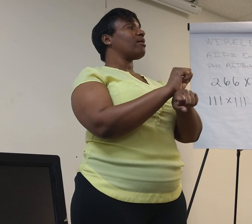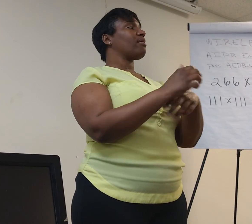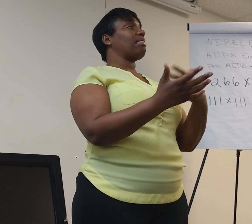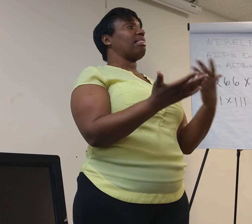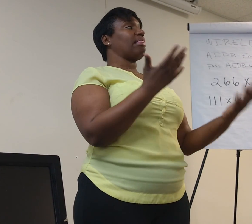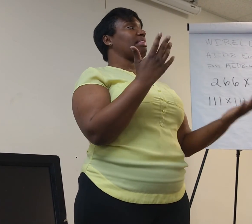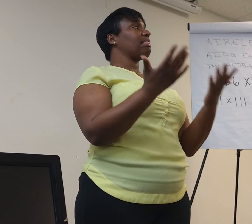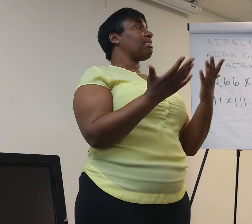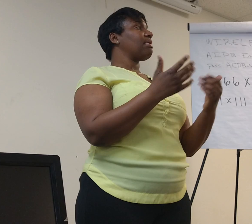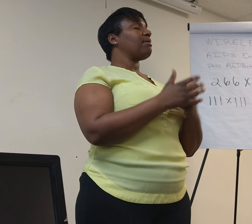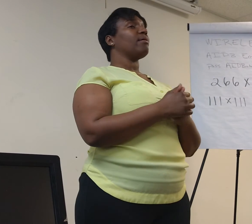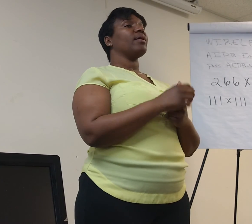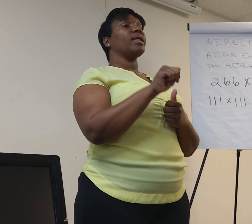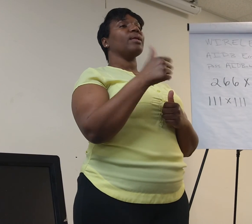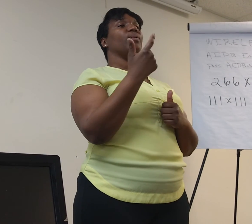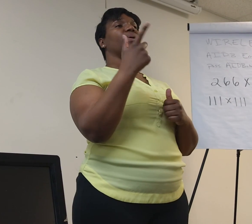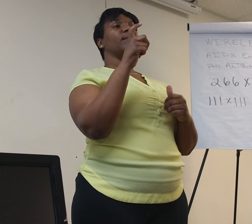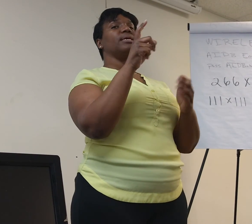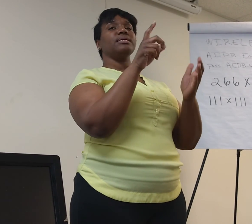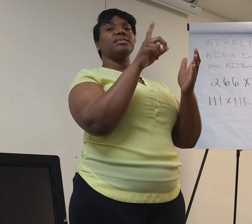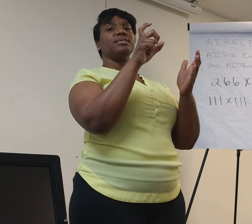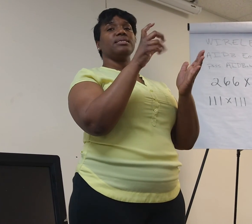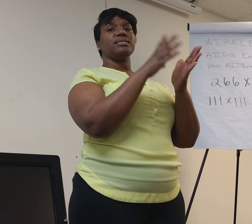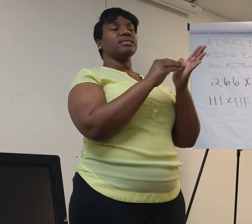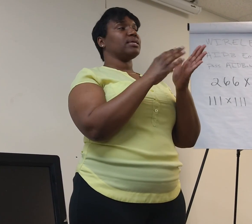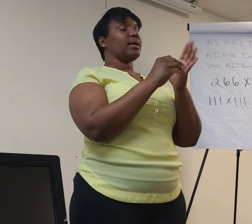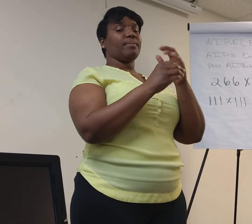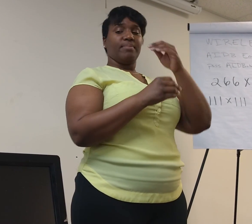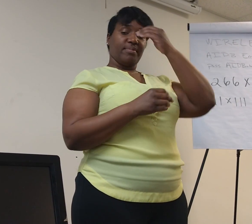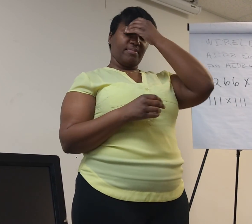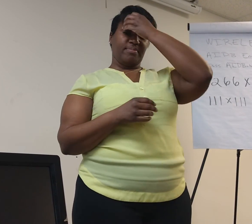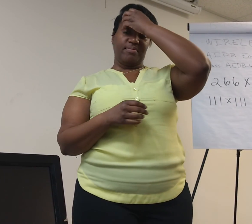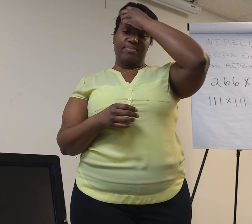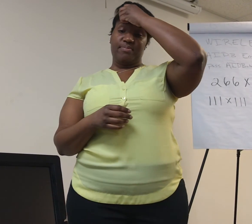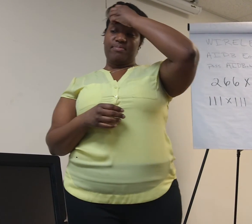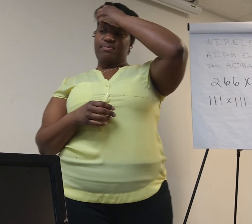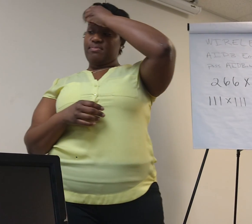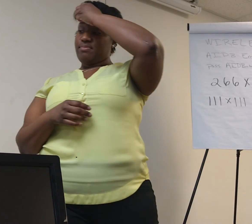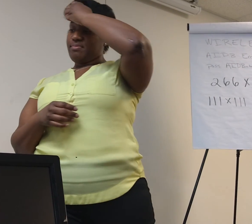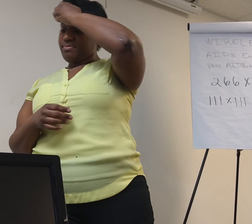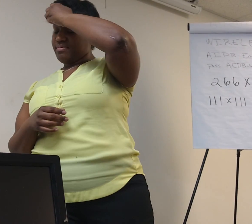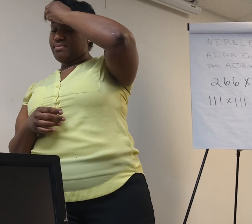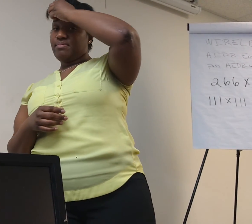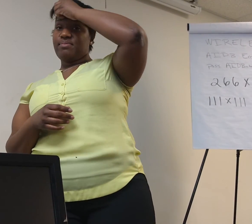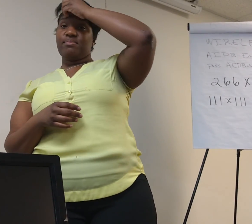anybody else need a coffee? Y'all good?